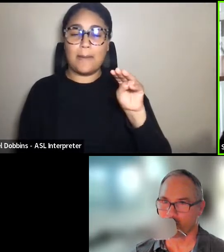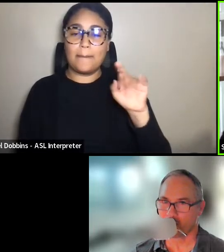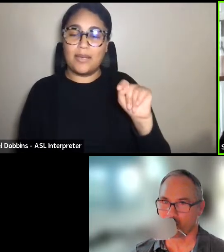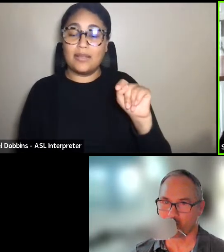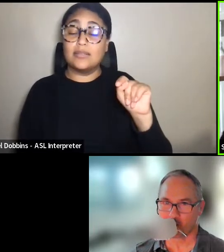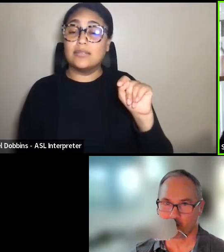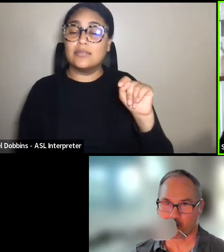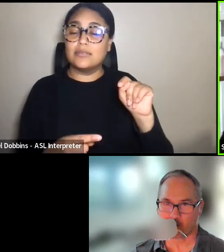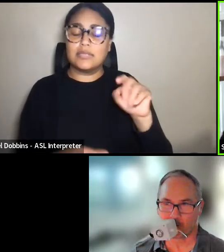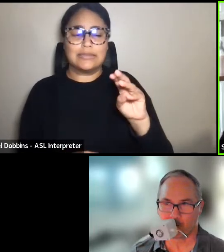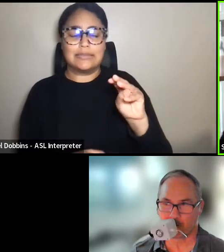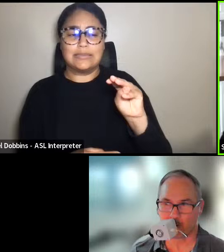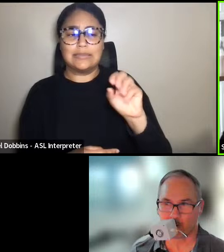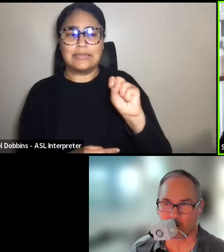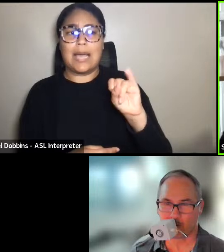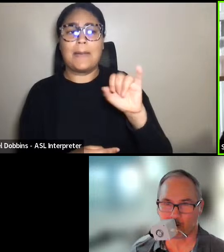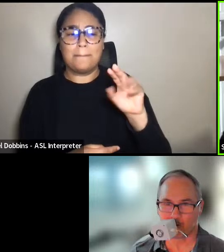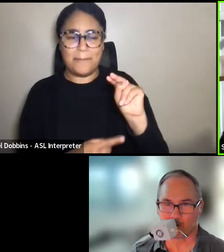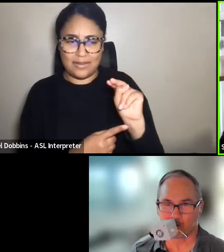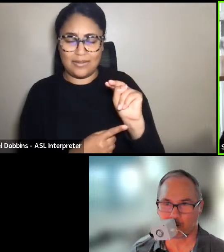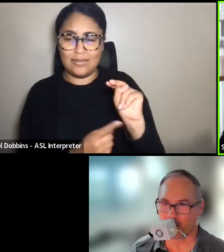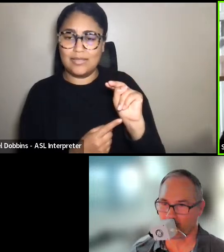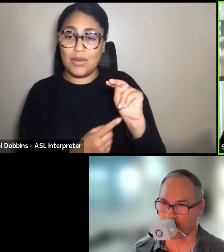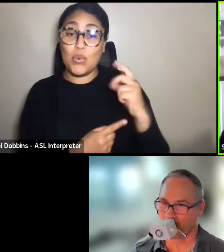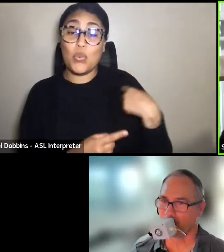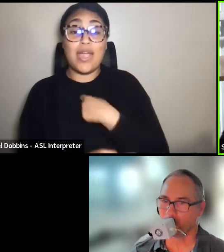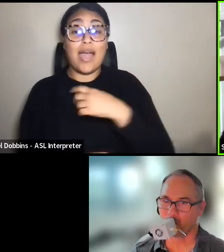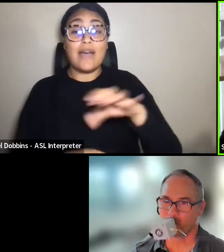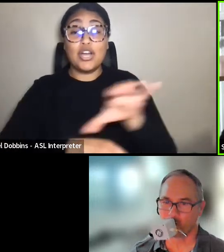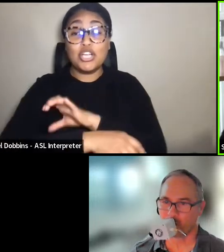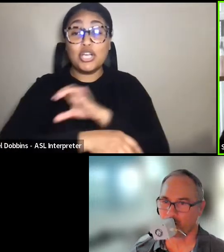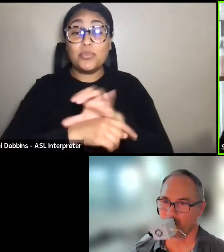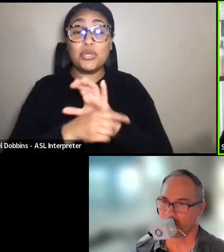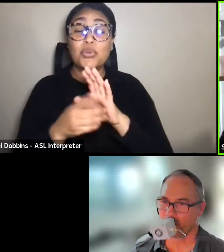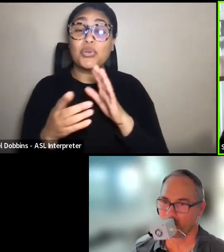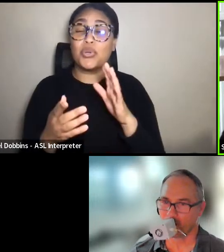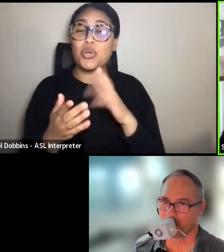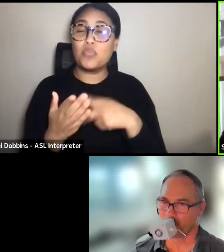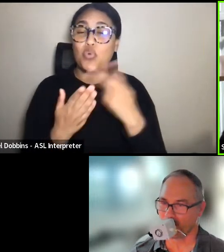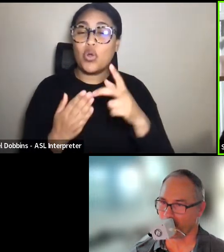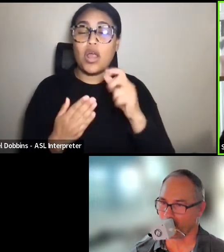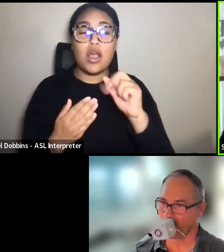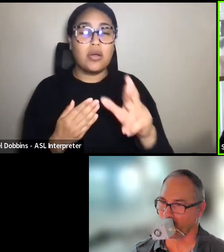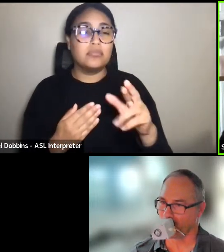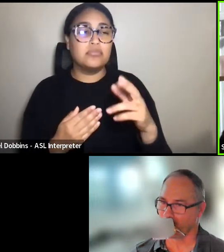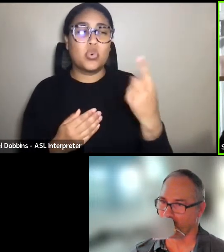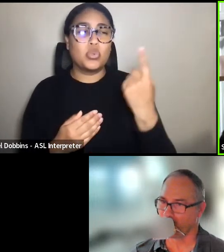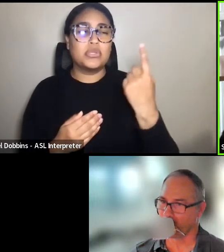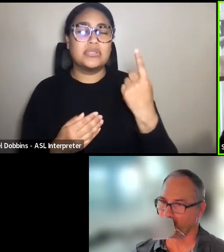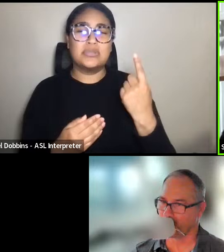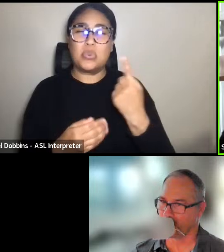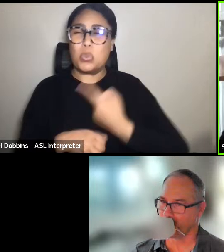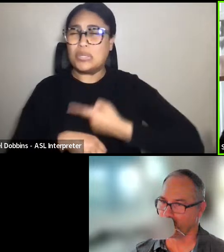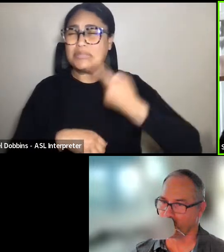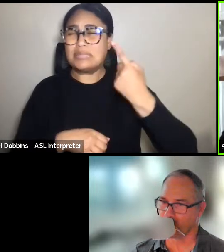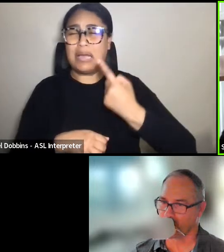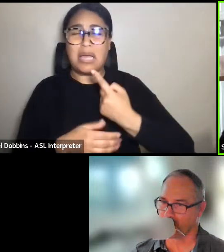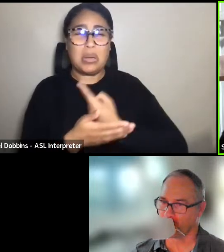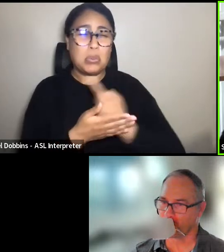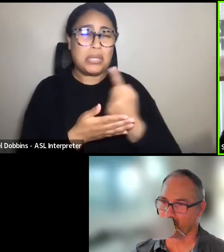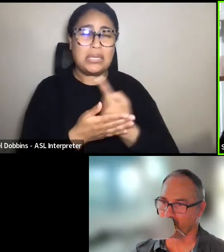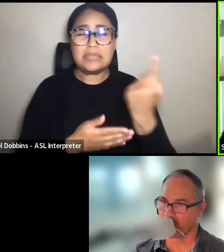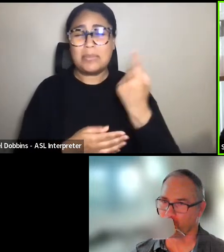that we have a computer program that runs, I don't know if it's every night or every few days or once a week, regarding the